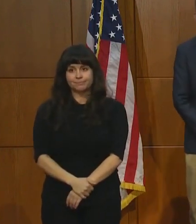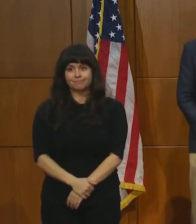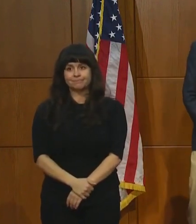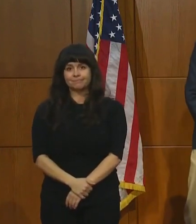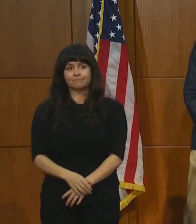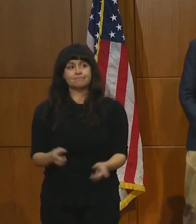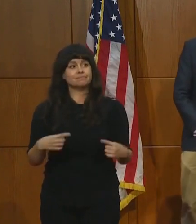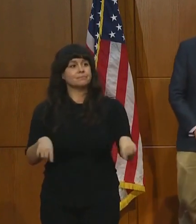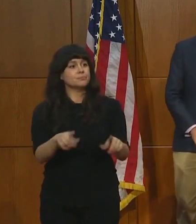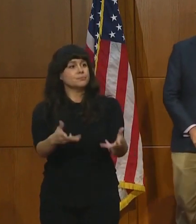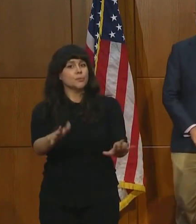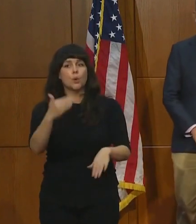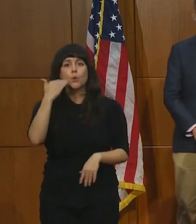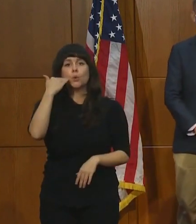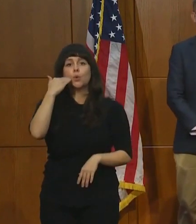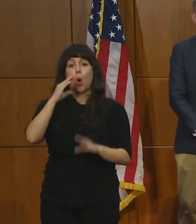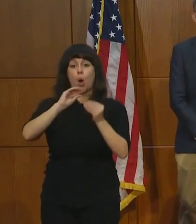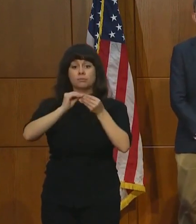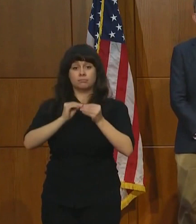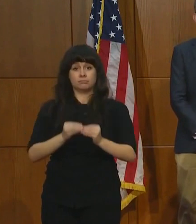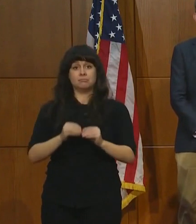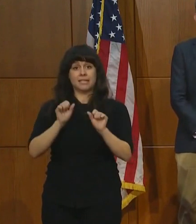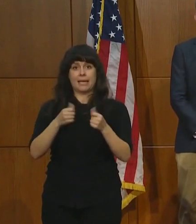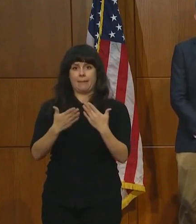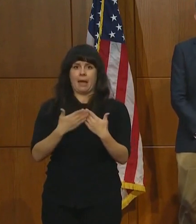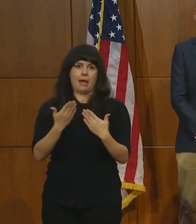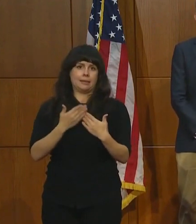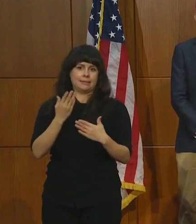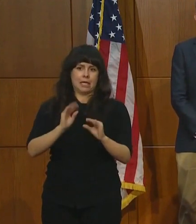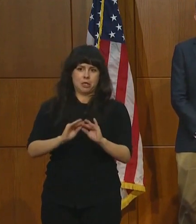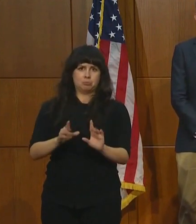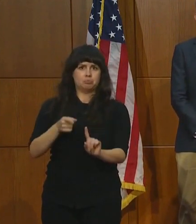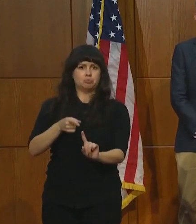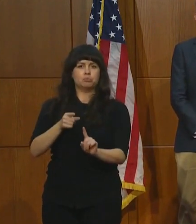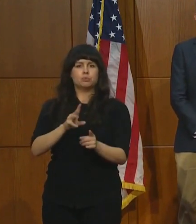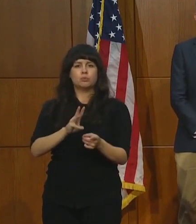As you all know, the numbers can be easily seen at our webpage,